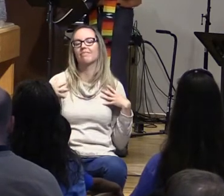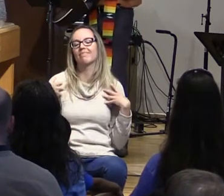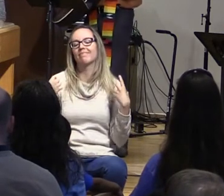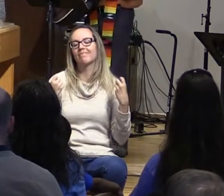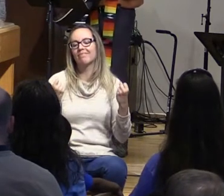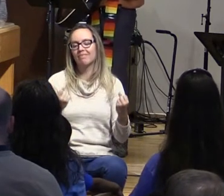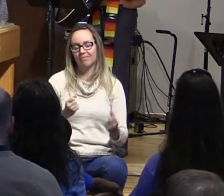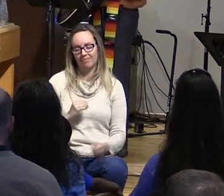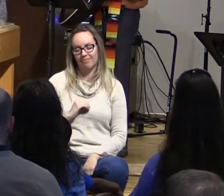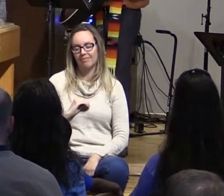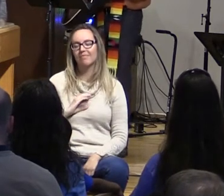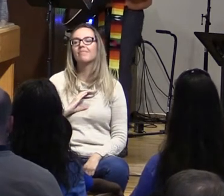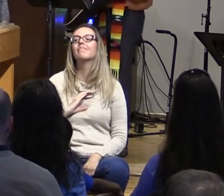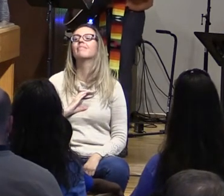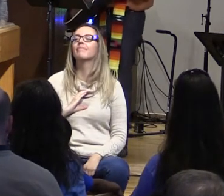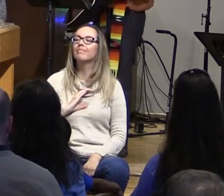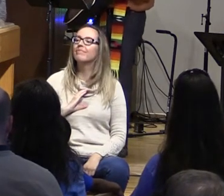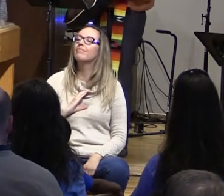things out of the